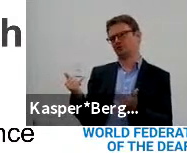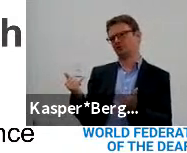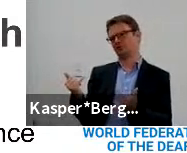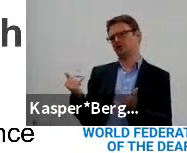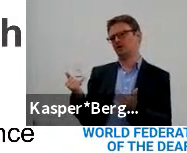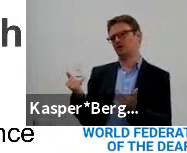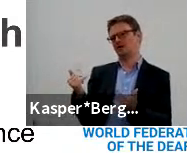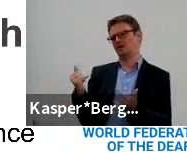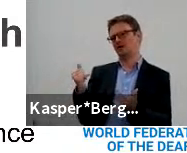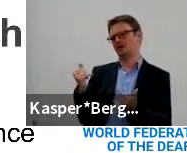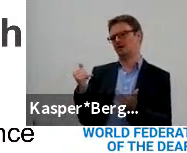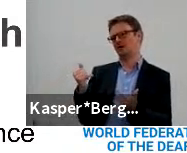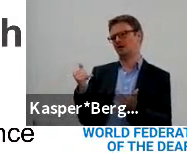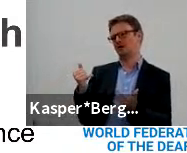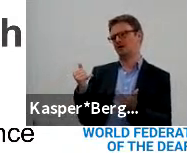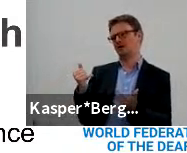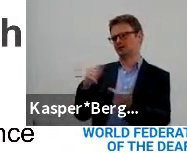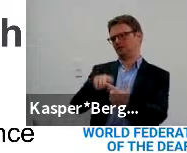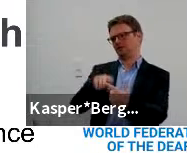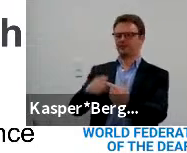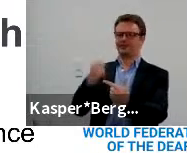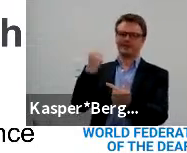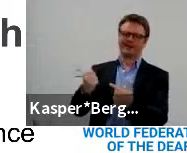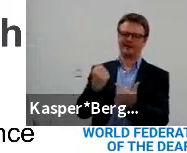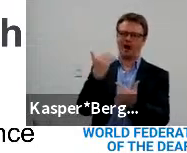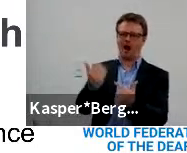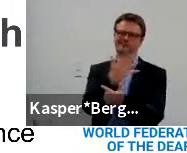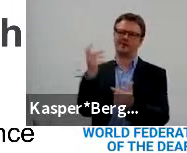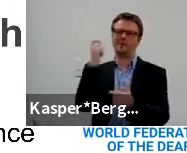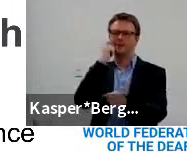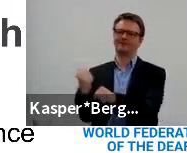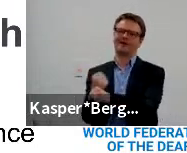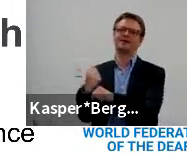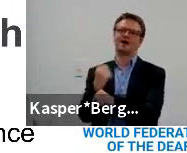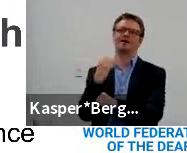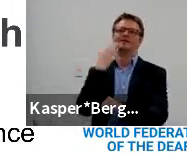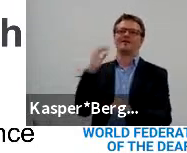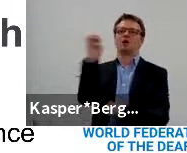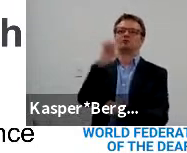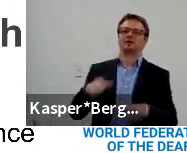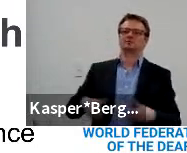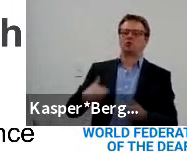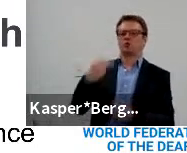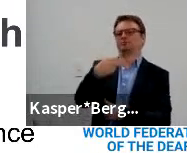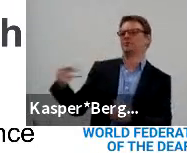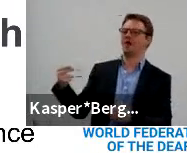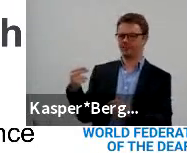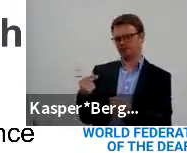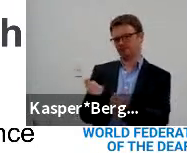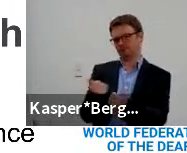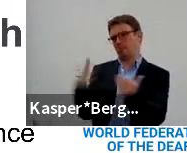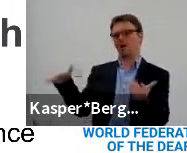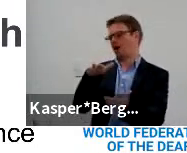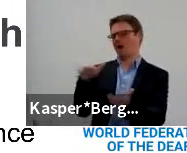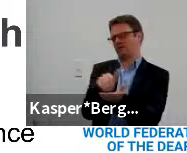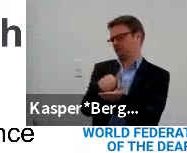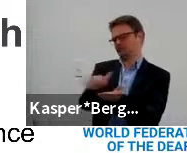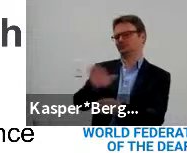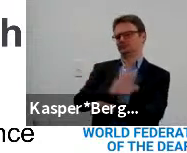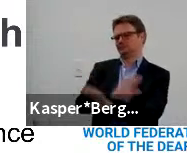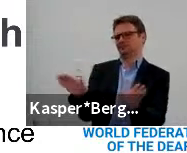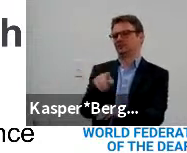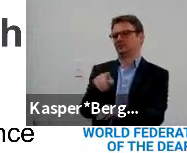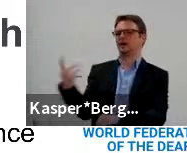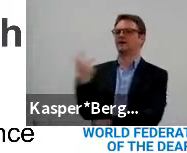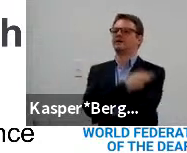vaccines, from example, from Johnson & Johnson and AstraZeneca, because of the side effects. So